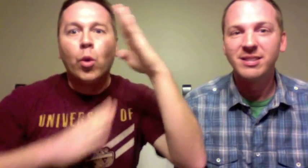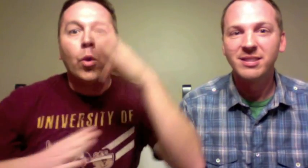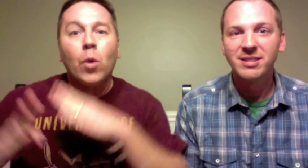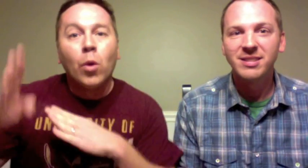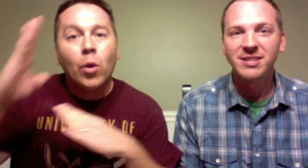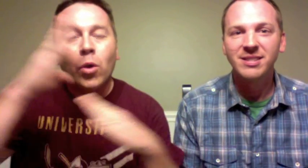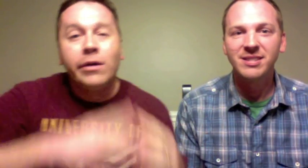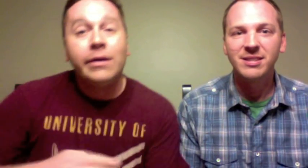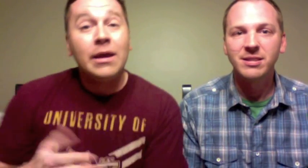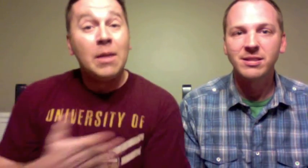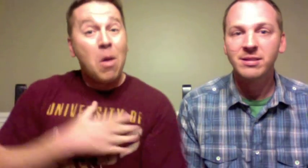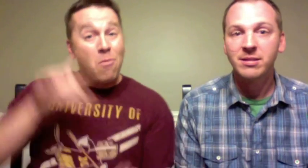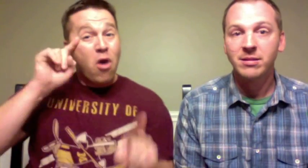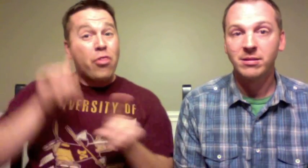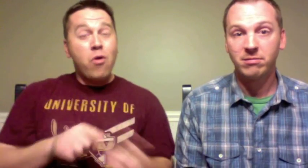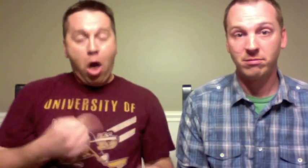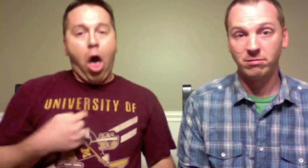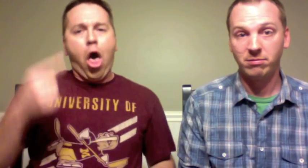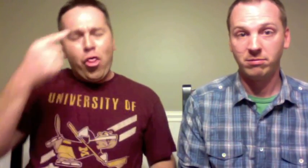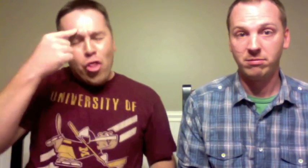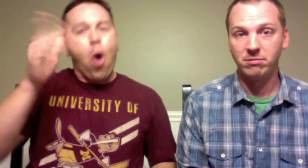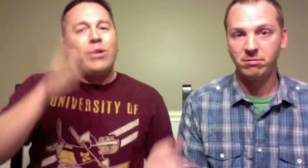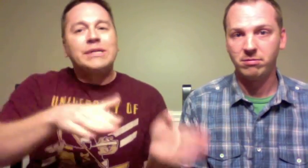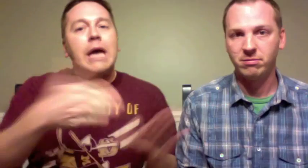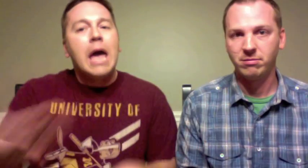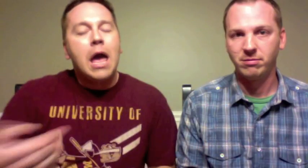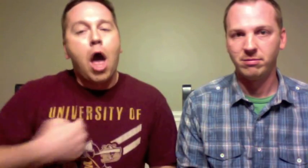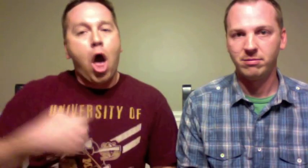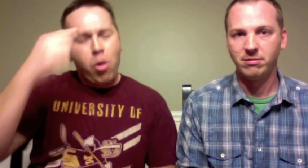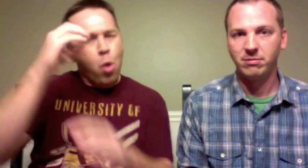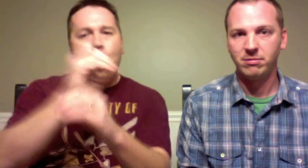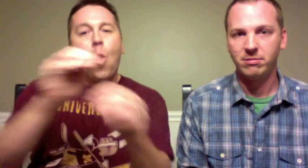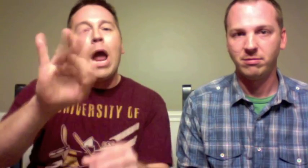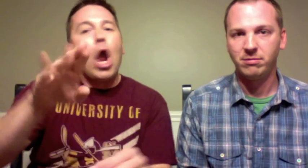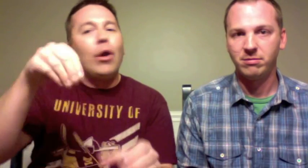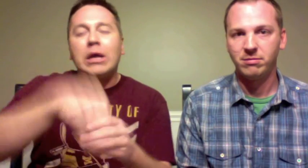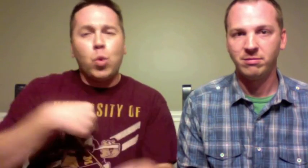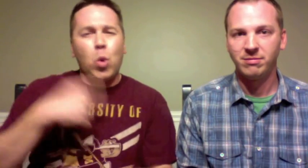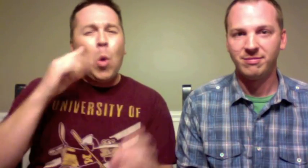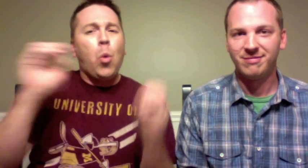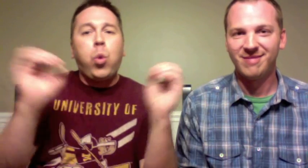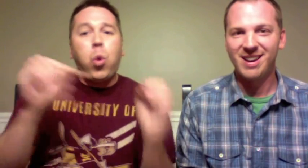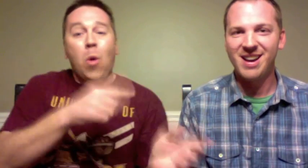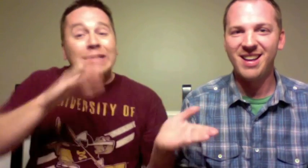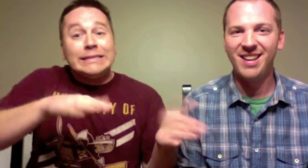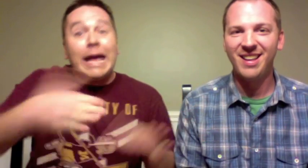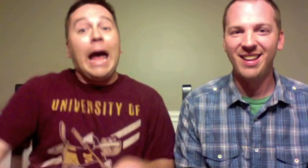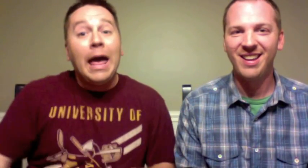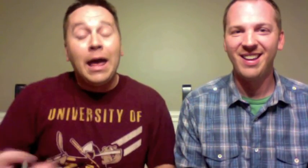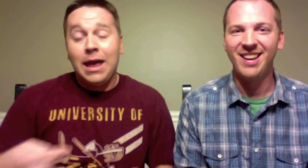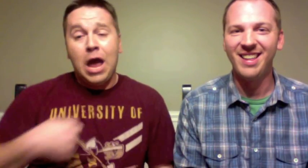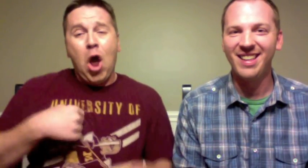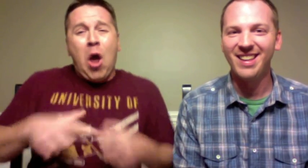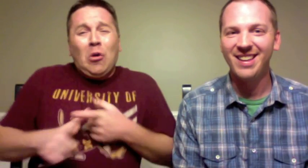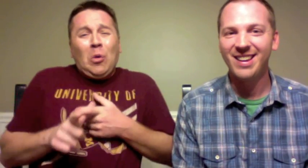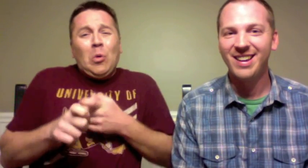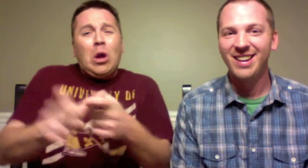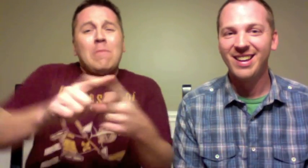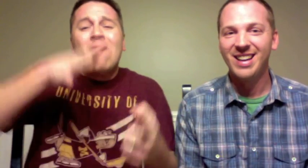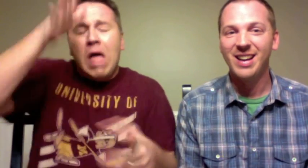turned white. Here's my worry. My brother is gonna die. I thought there was no air. It's like an airtight seal in the trunk. I thought he was gonna die. I ran to